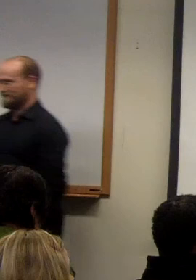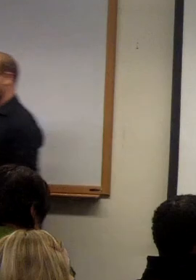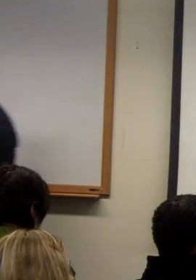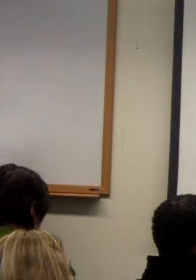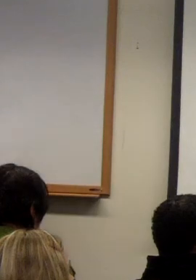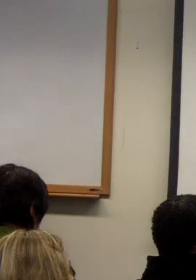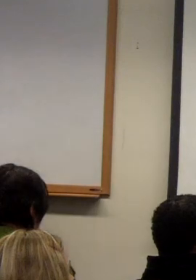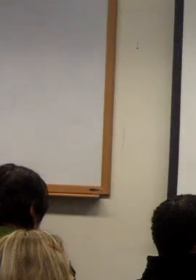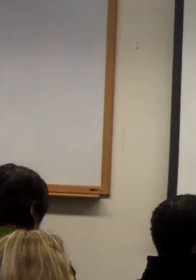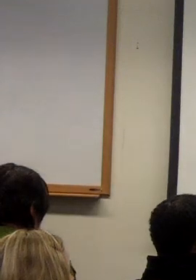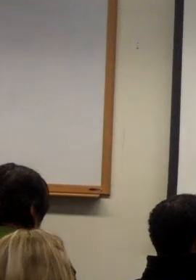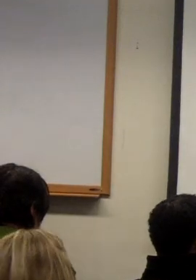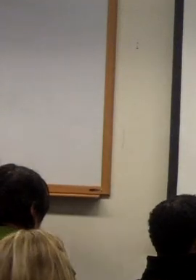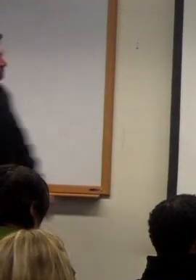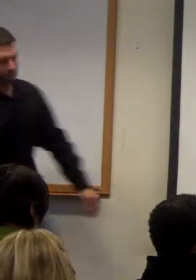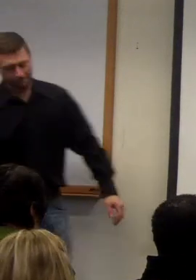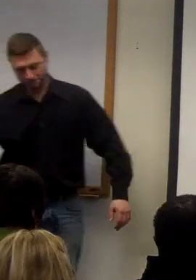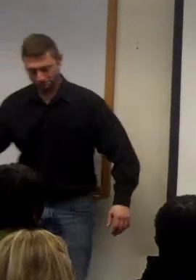again,